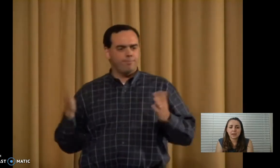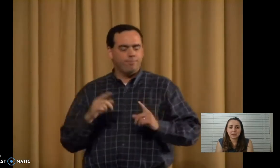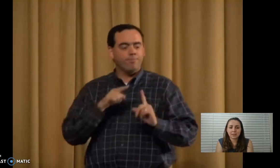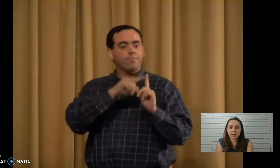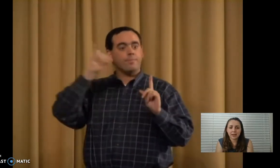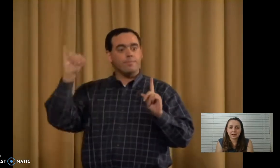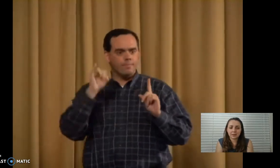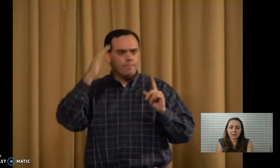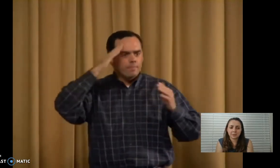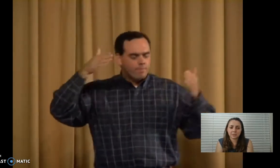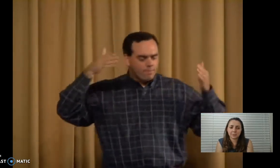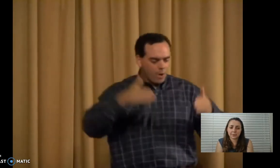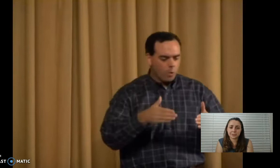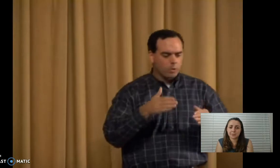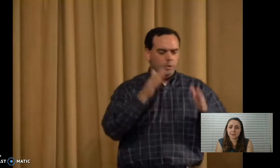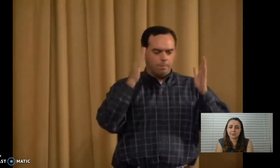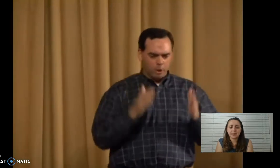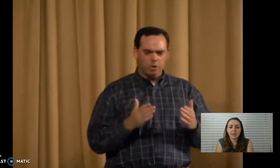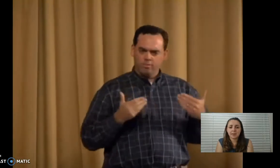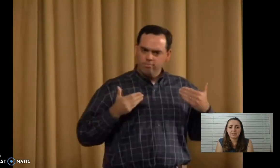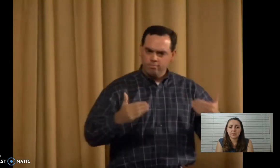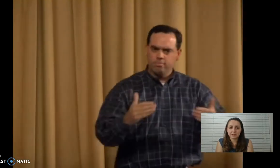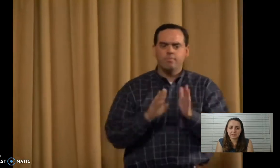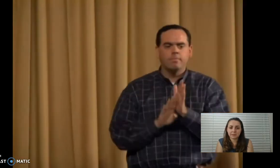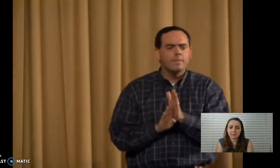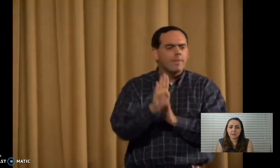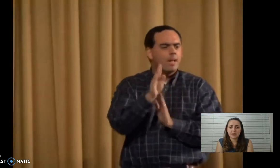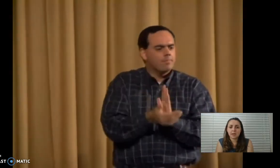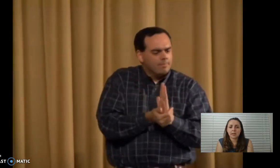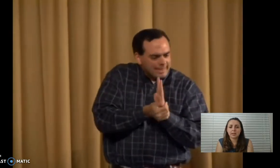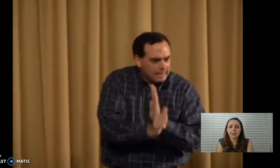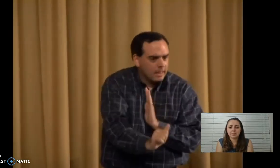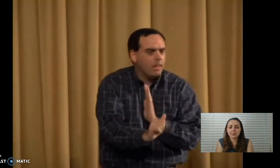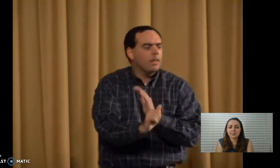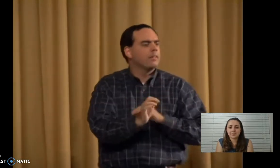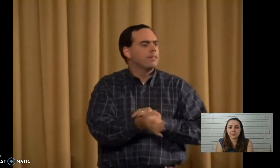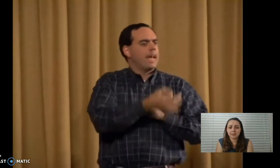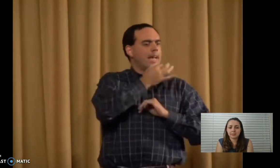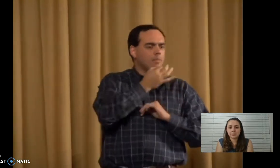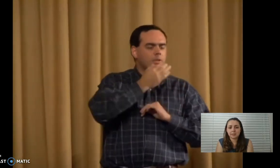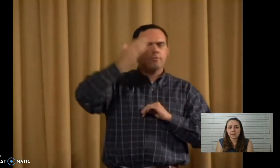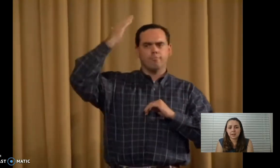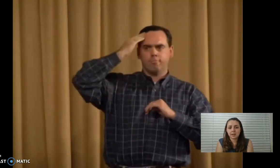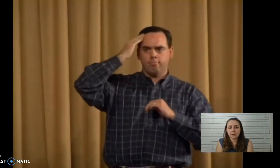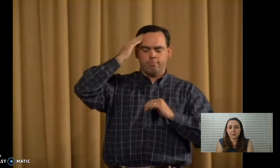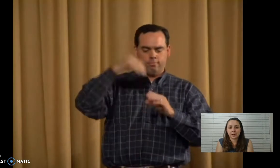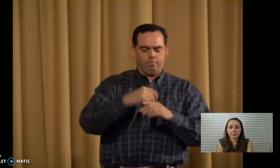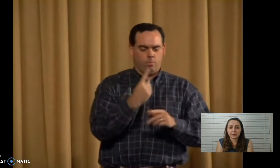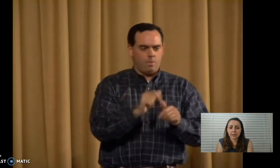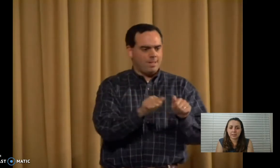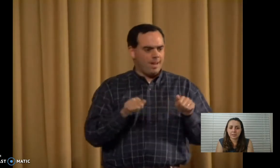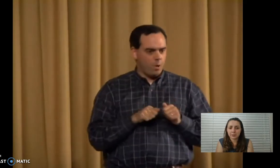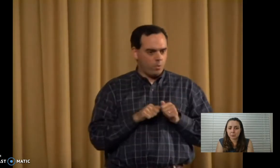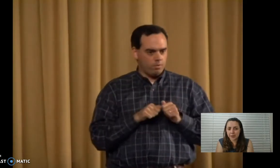So the idea behind intelligence entrepreneurship is that it focuses on the development of a skill or